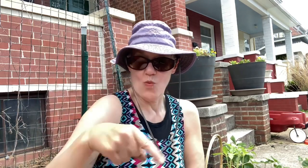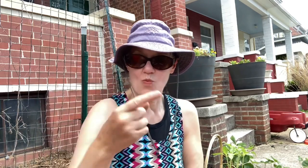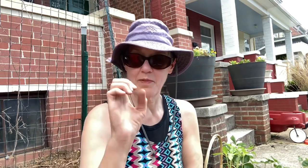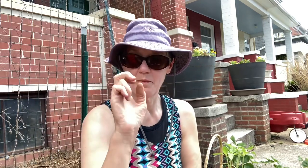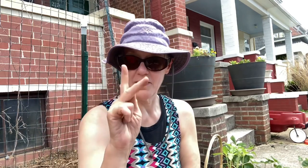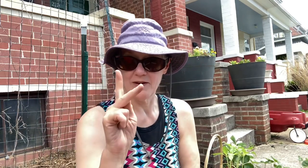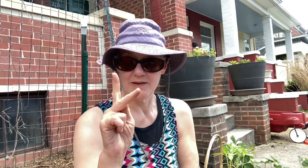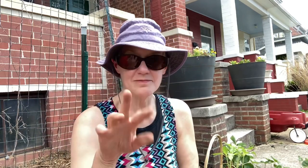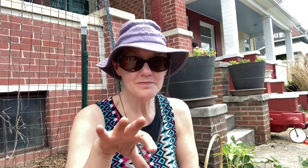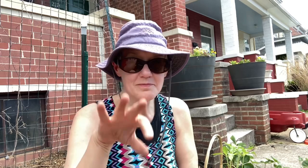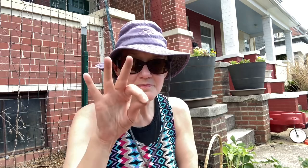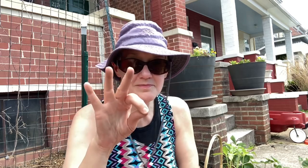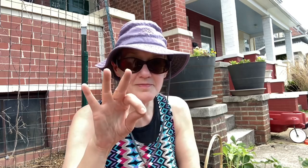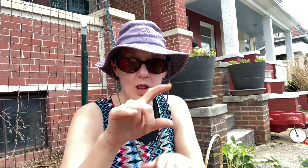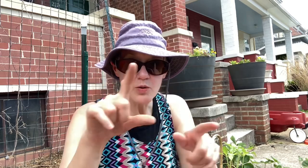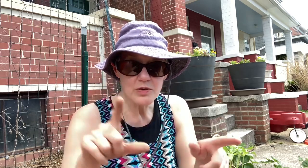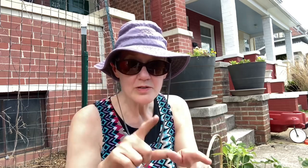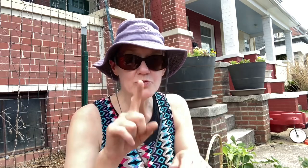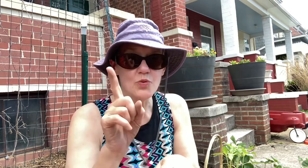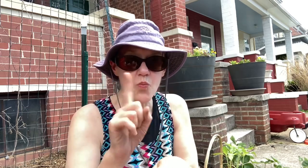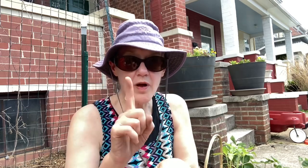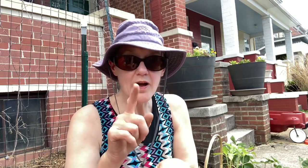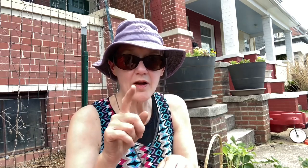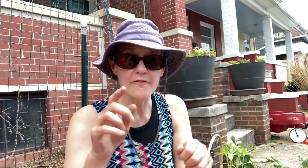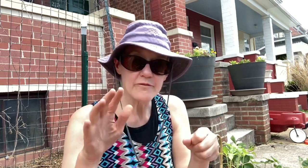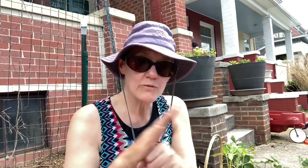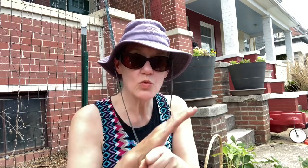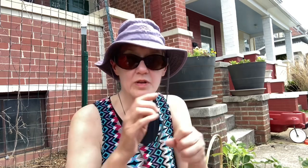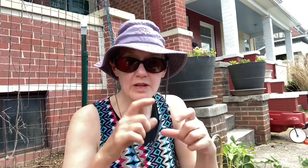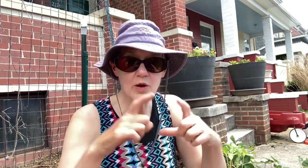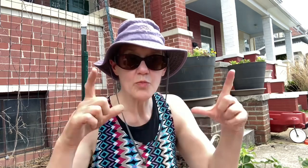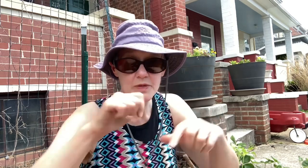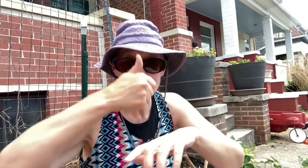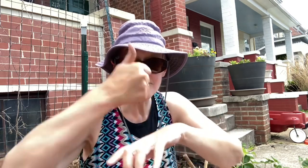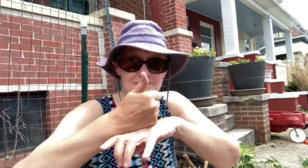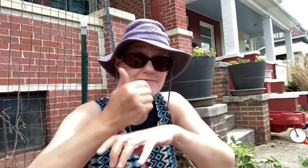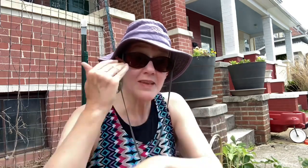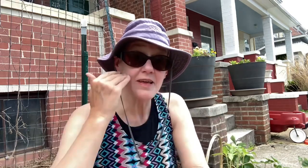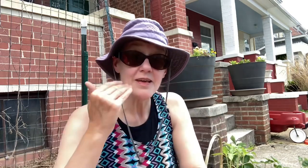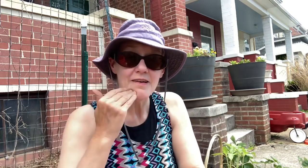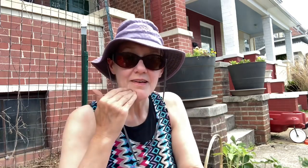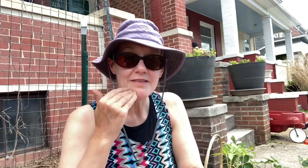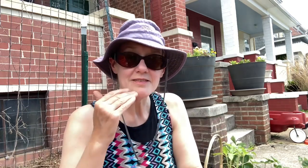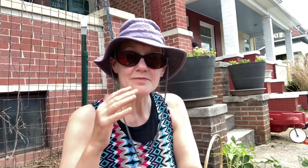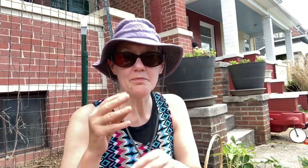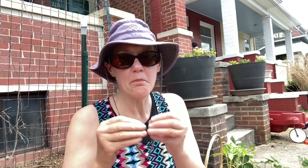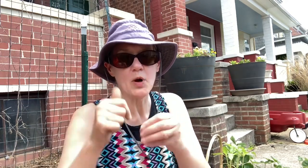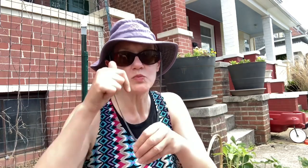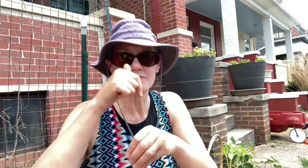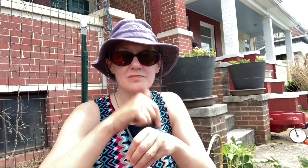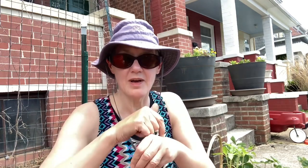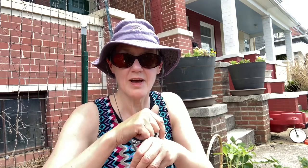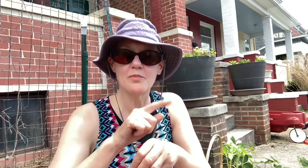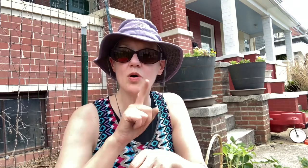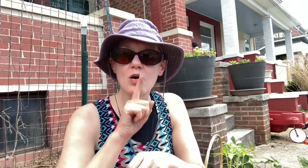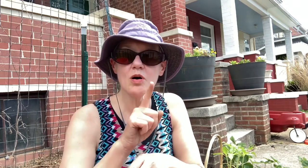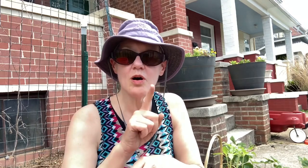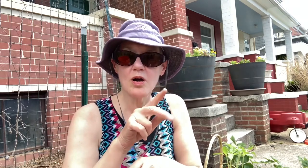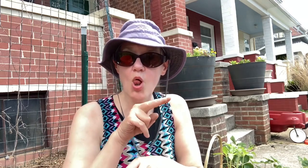able to enjoy them, but I only see the backs of them. So pick a location in your garden that once